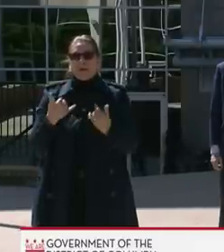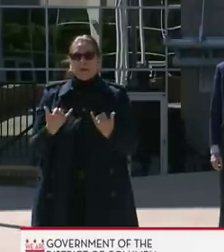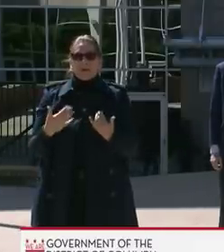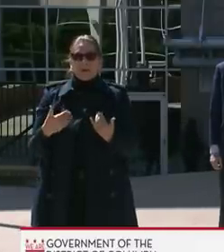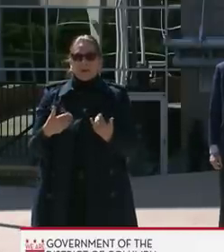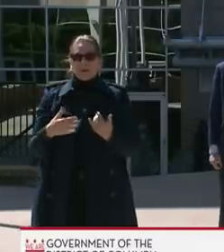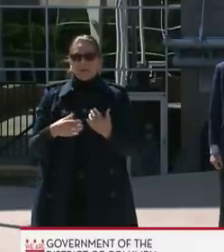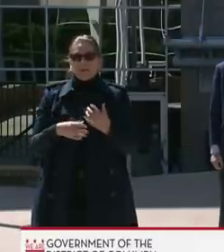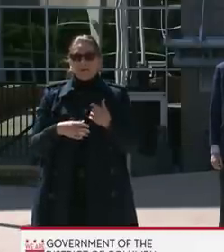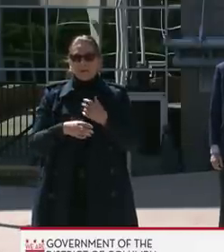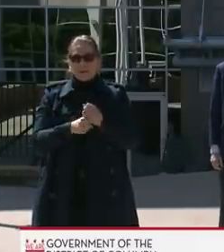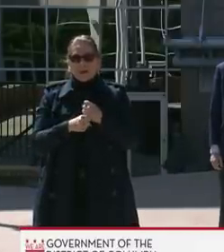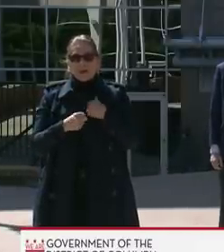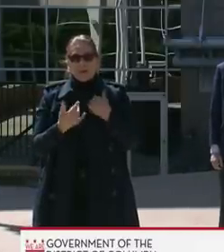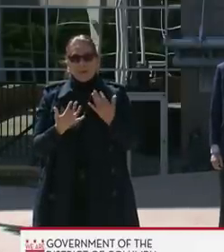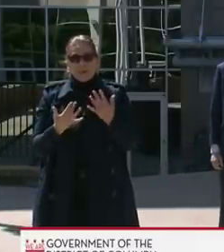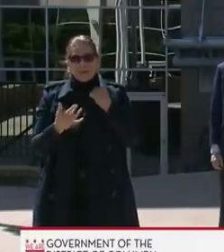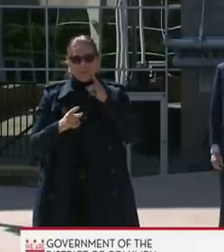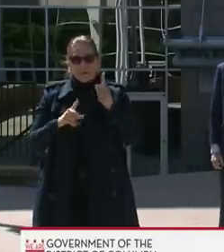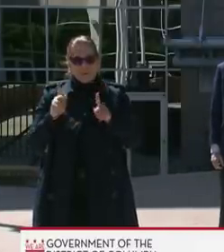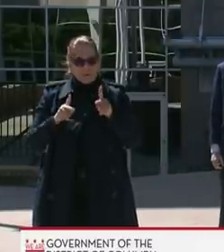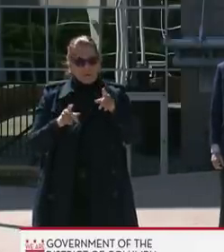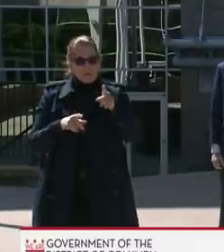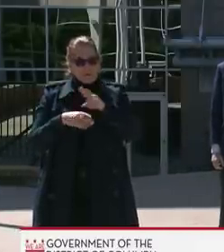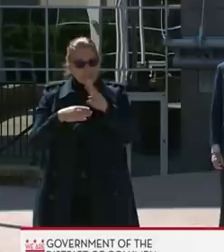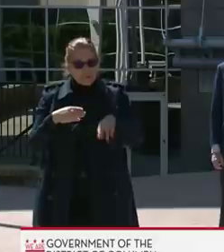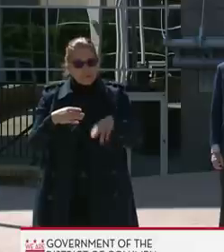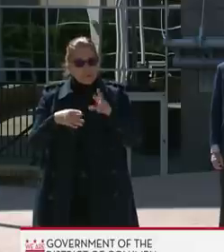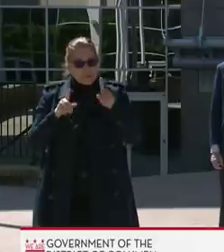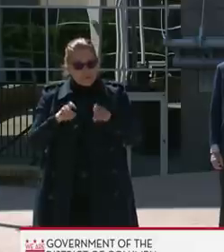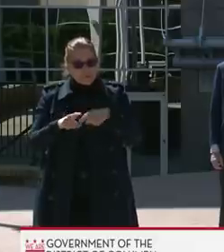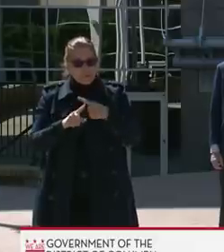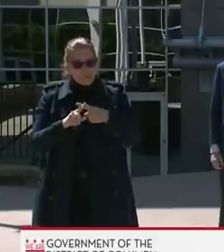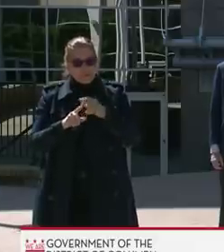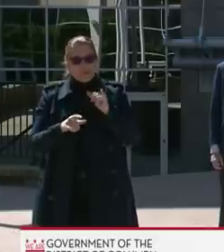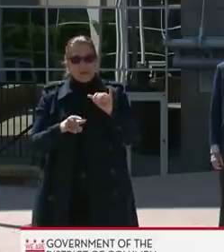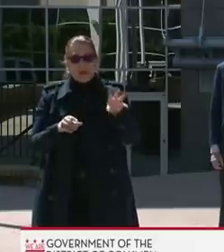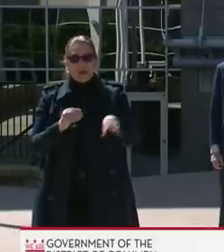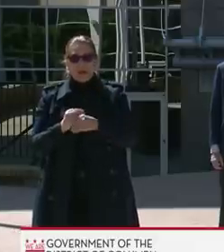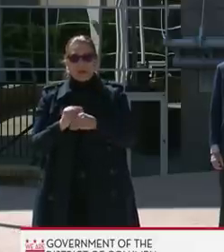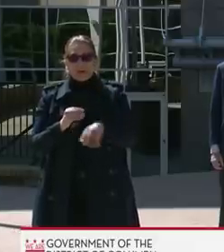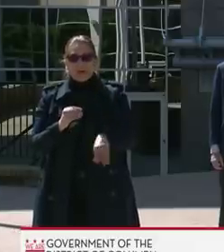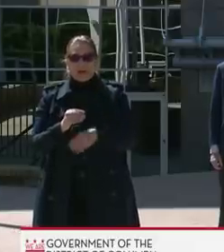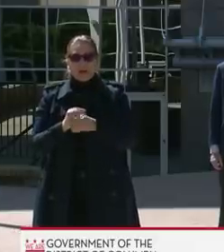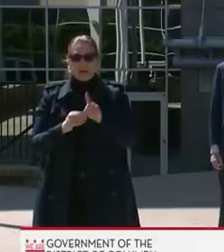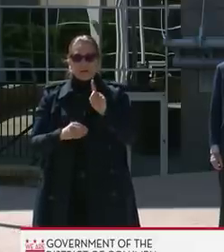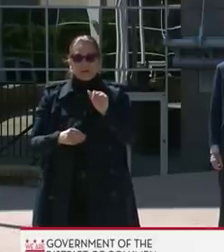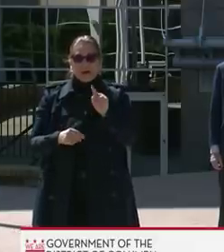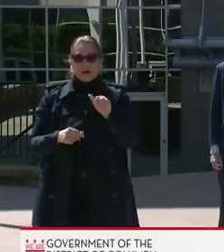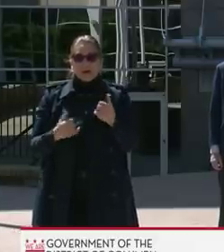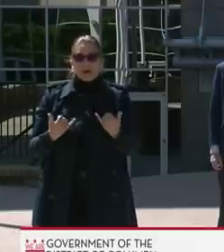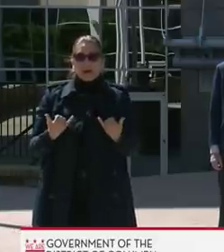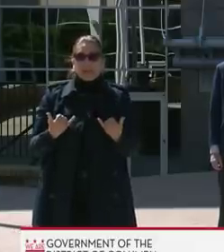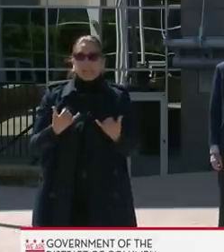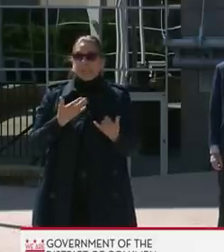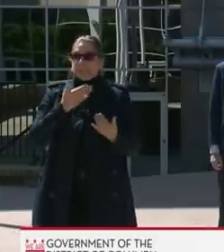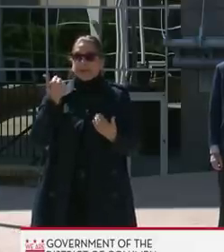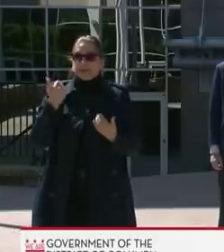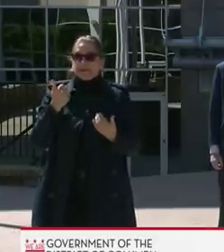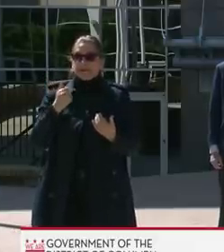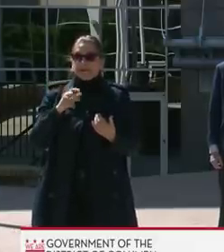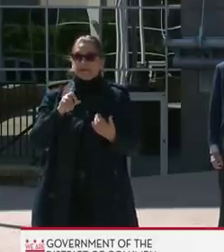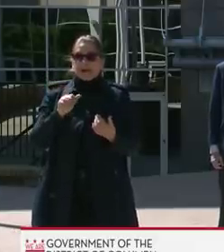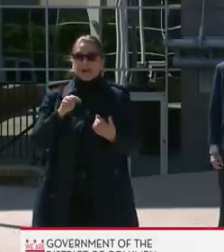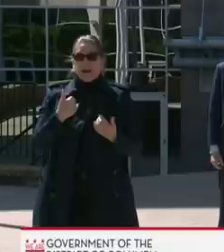have tested positive. The information that's the most complete as it relates to race is